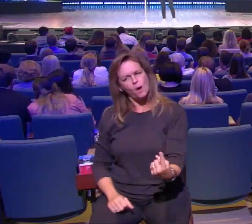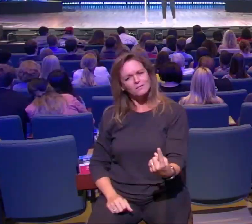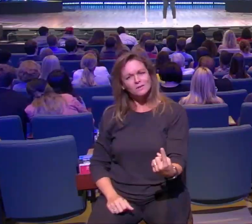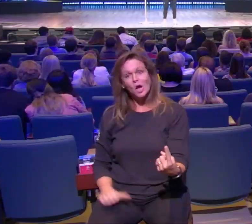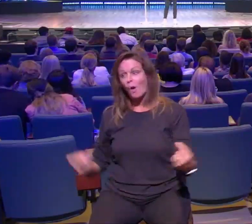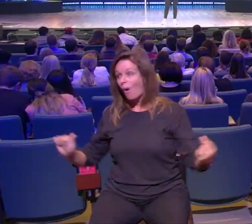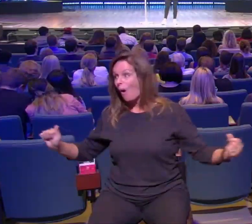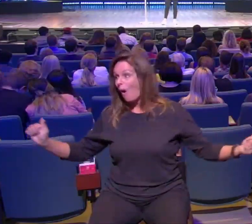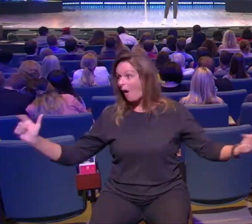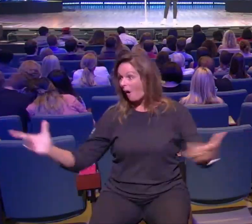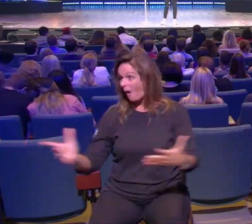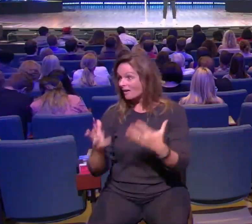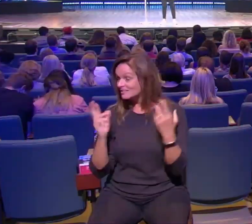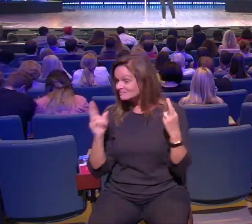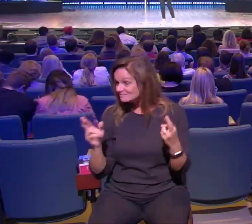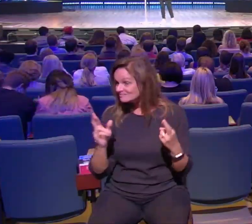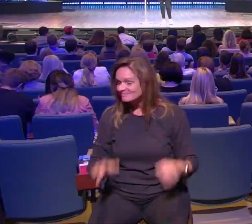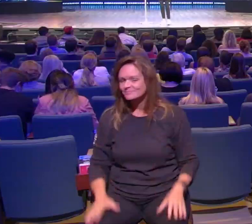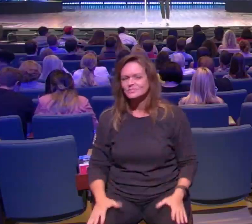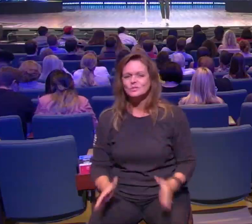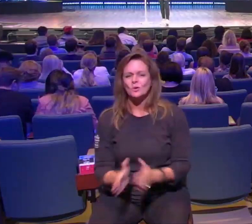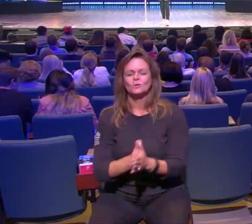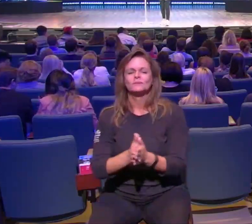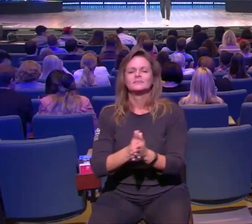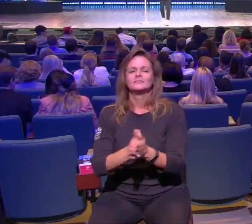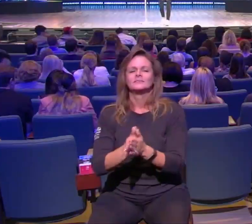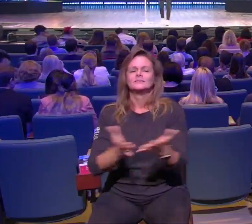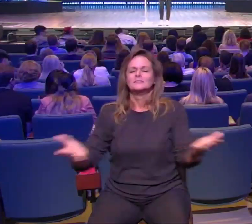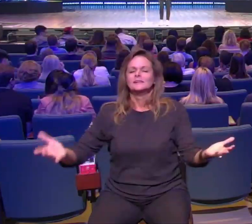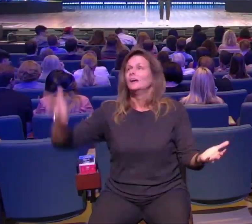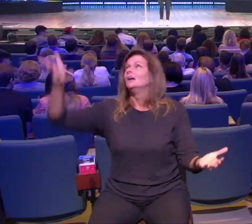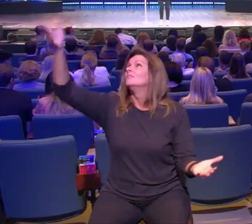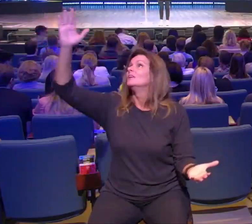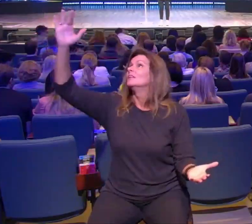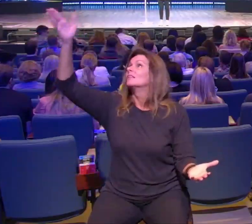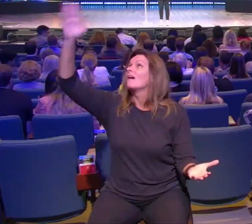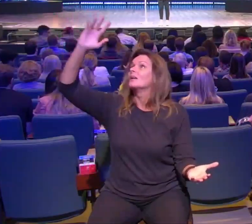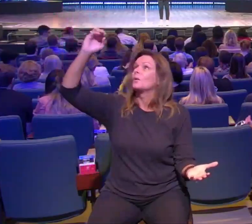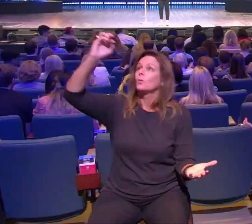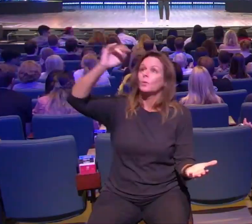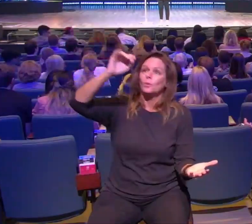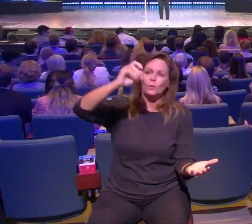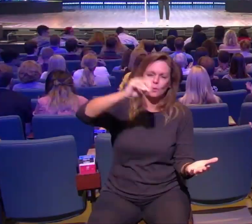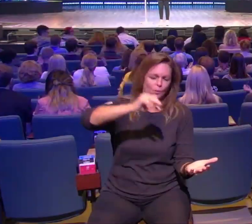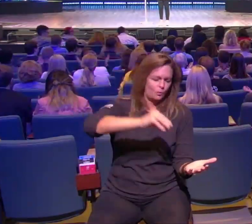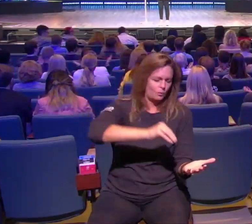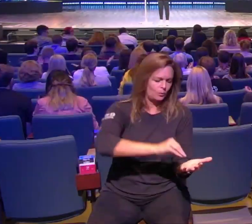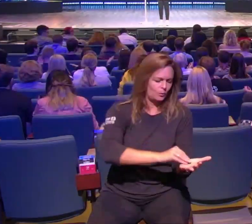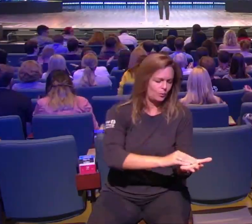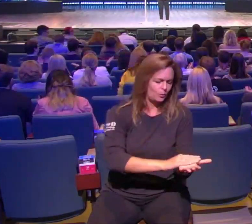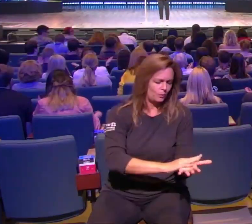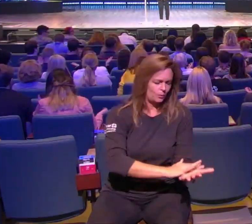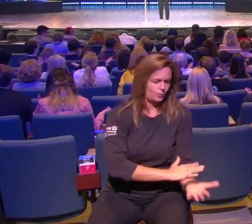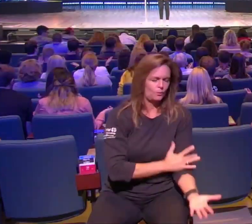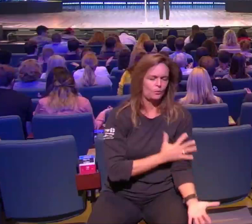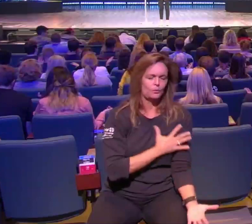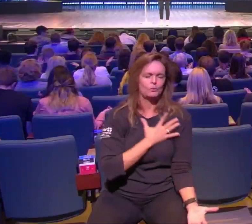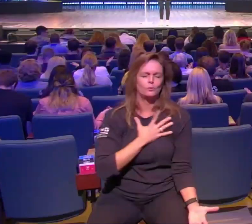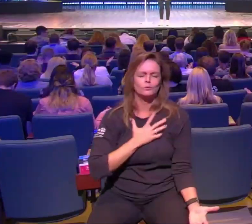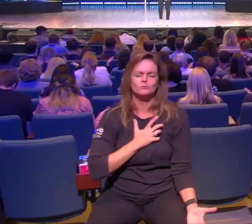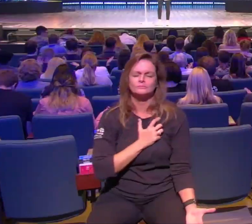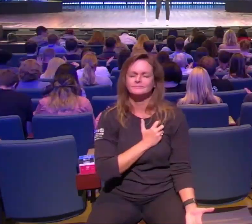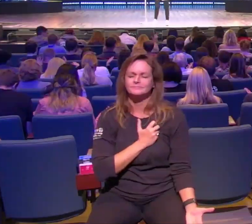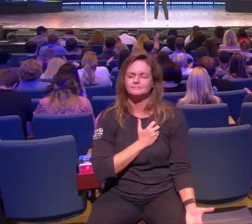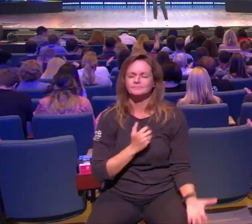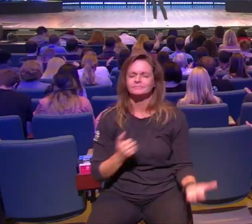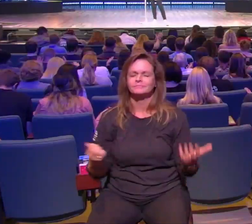wrote something down, I just want you to open your hands up like this to receive what God has for you in this moment. Let's pray together. God,